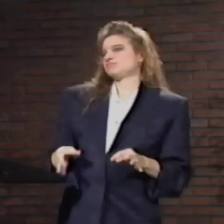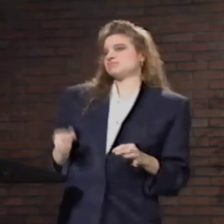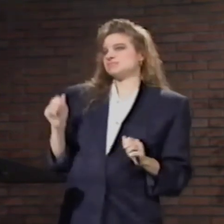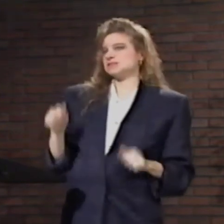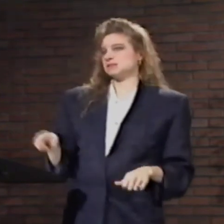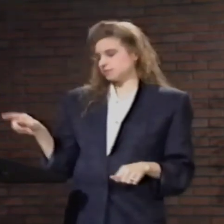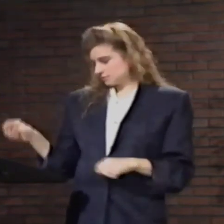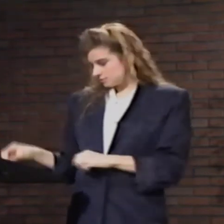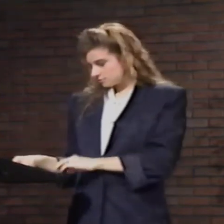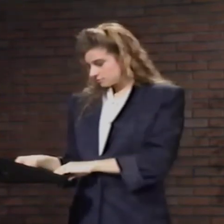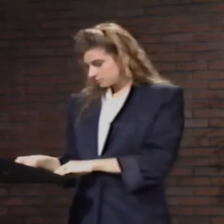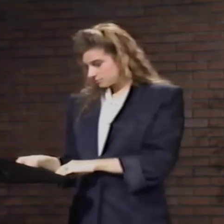company has the final decision.